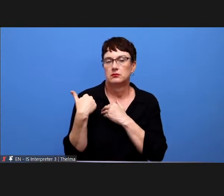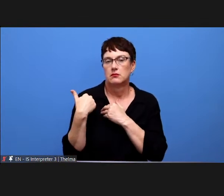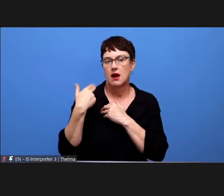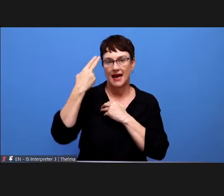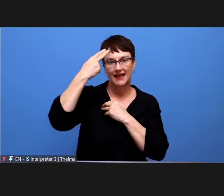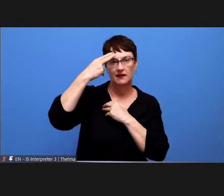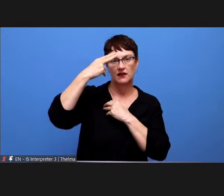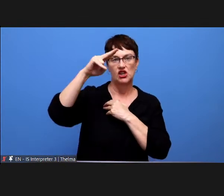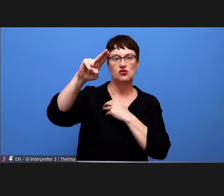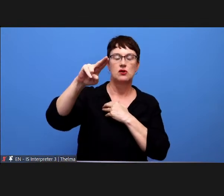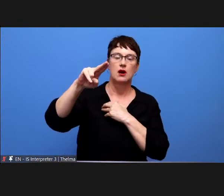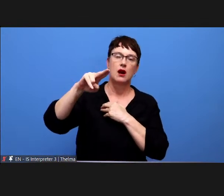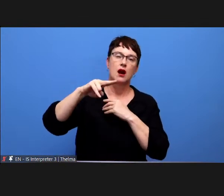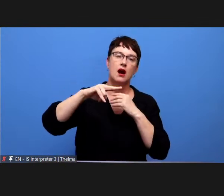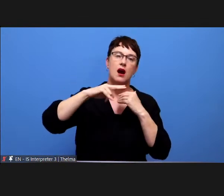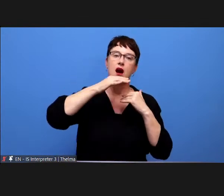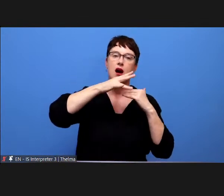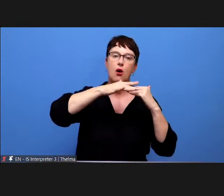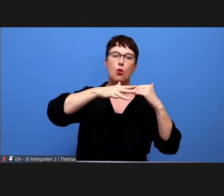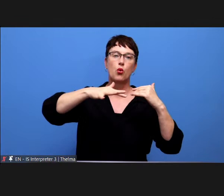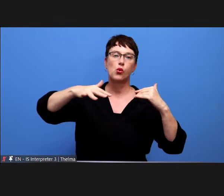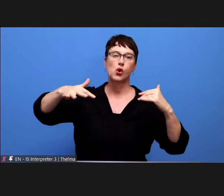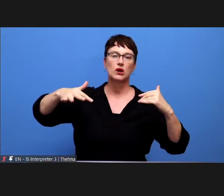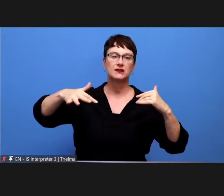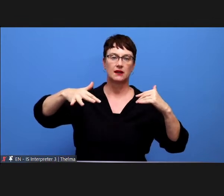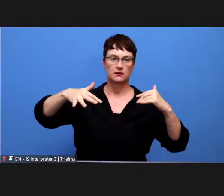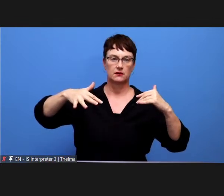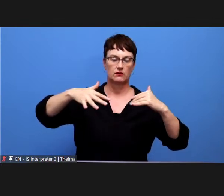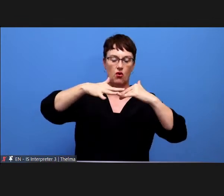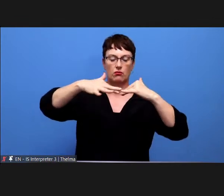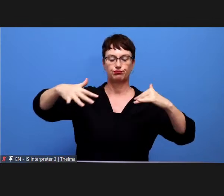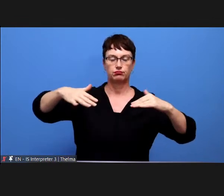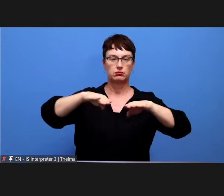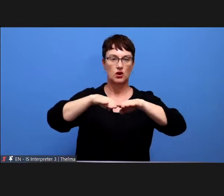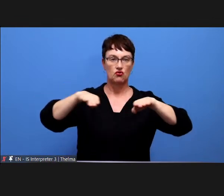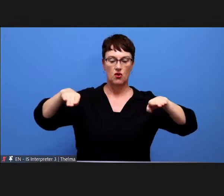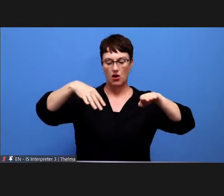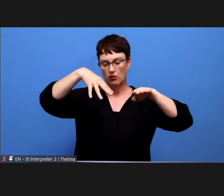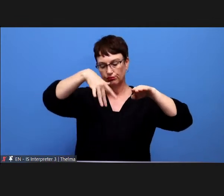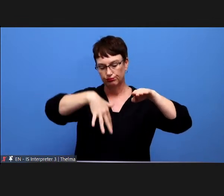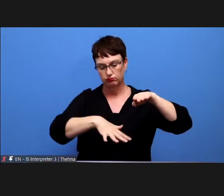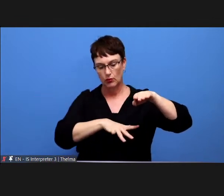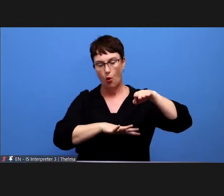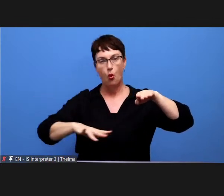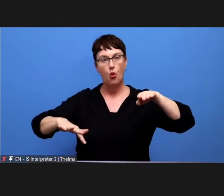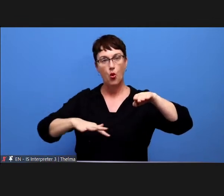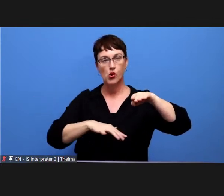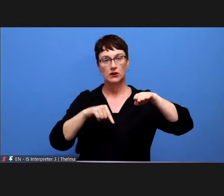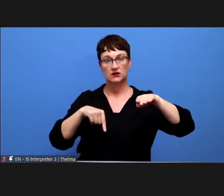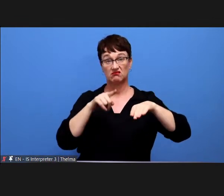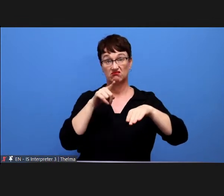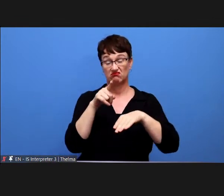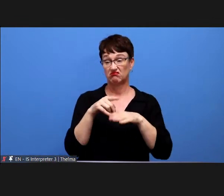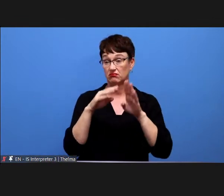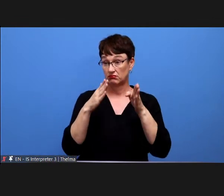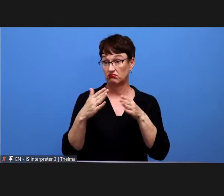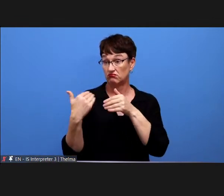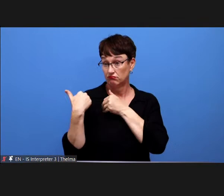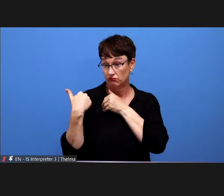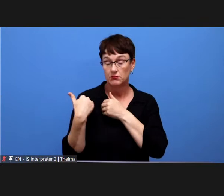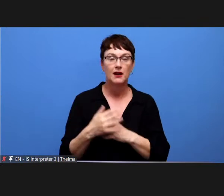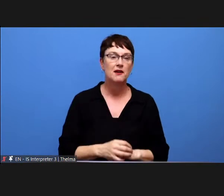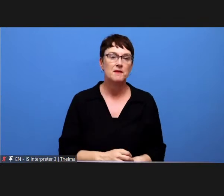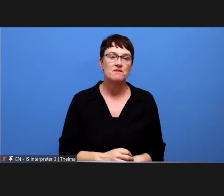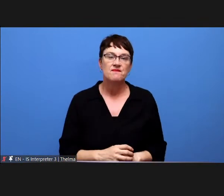I also had the opportunity to get some discussants who came in and brought in